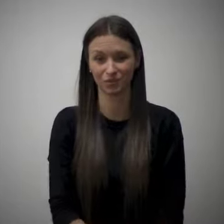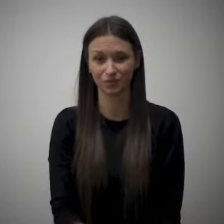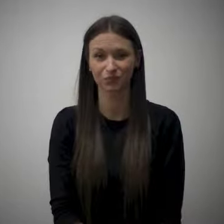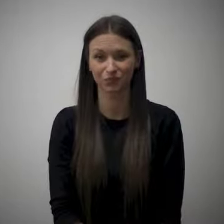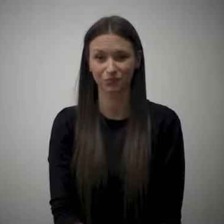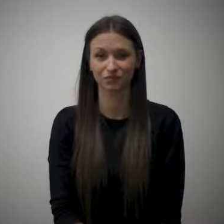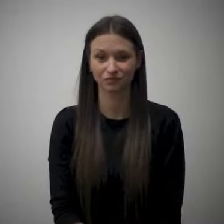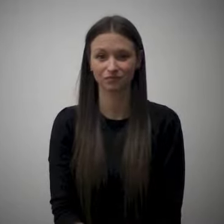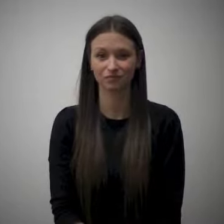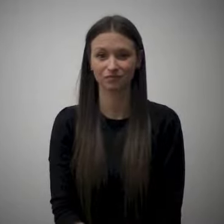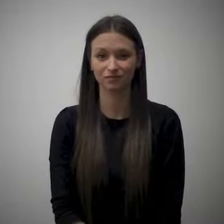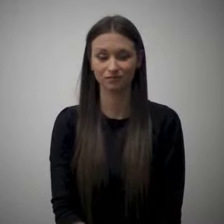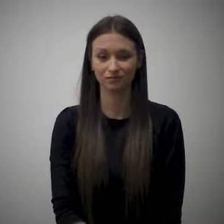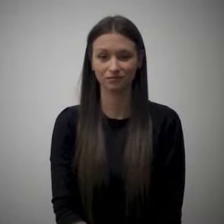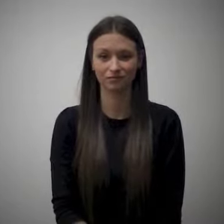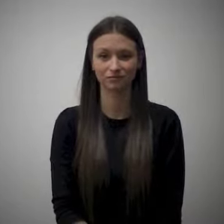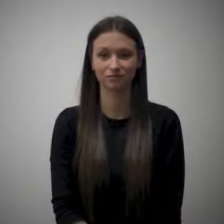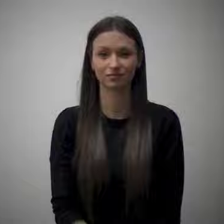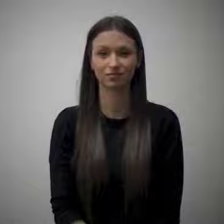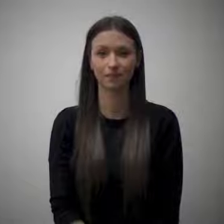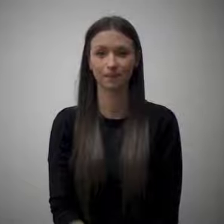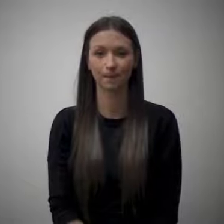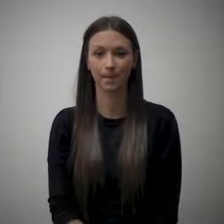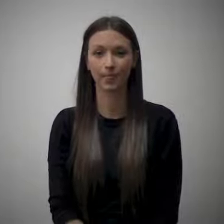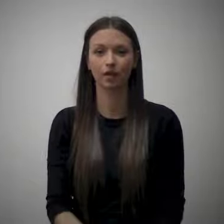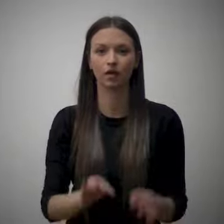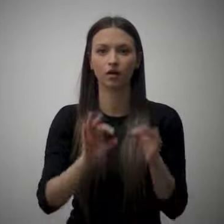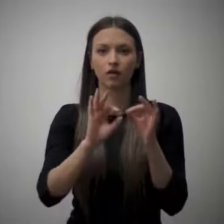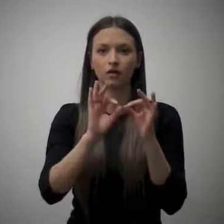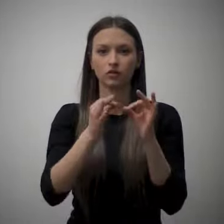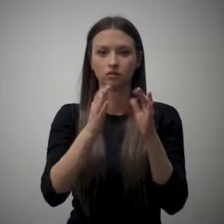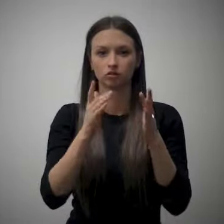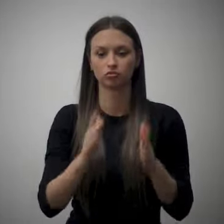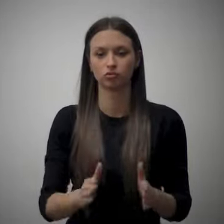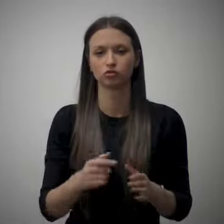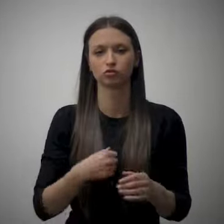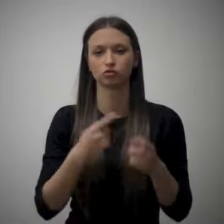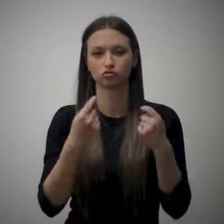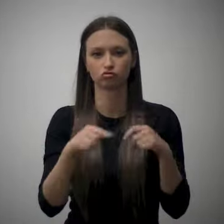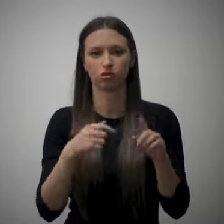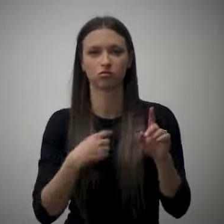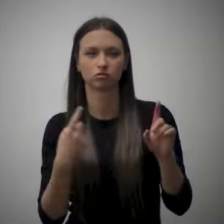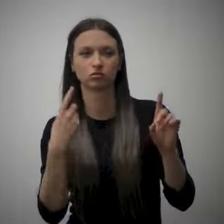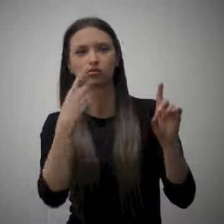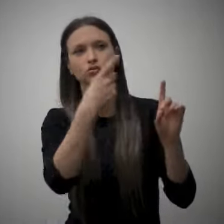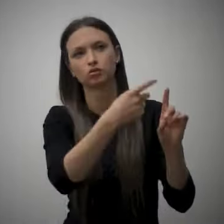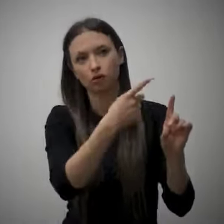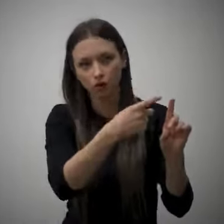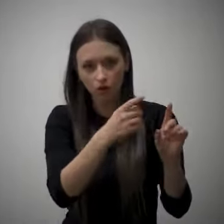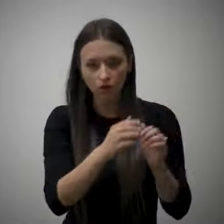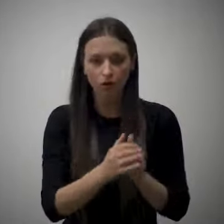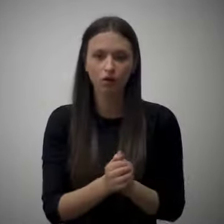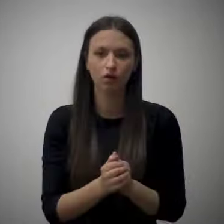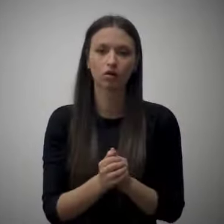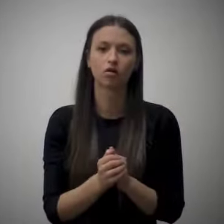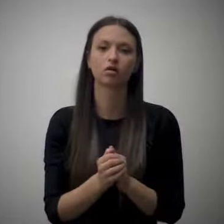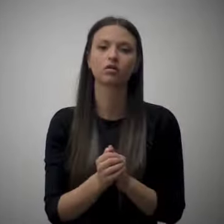constant 24/7 pace. In an effort to meet quotas, demonstrate